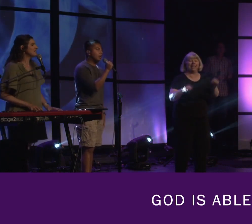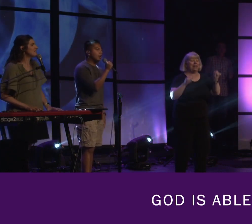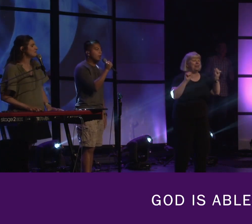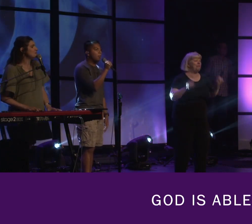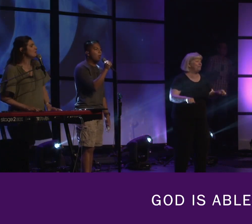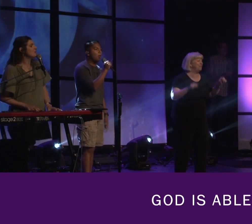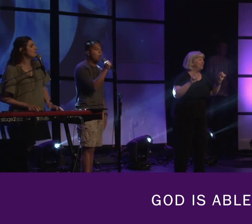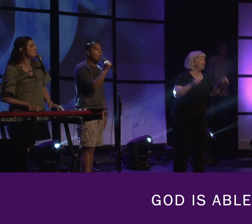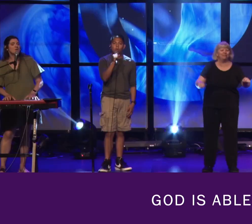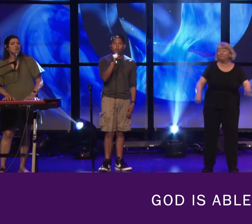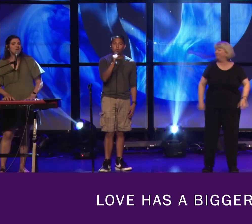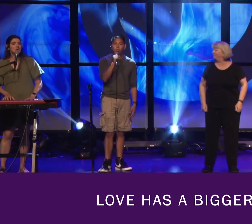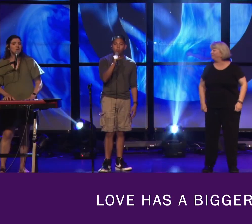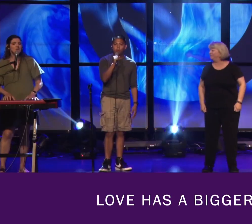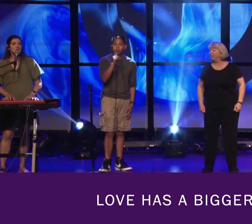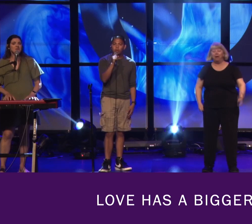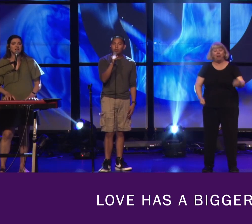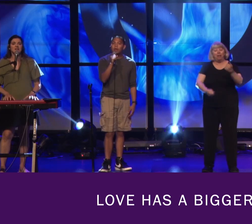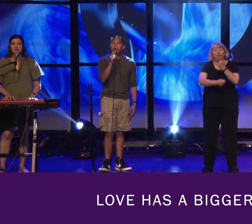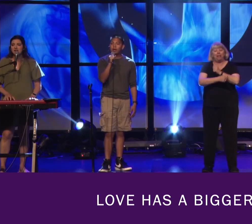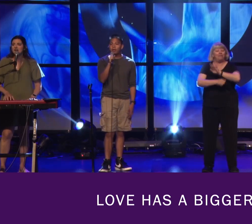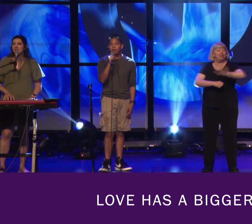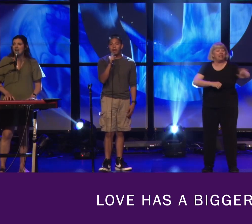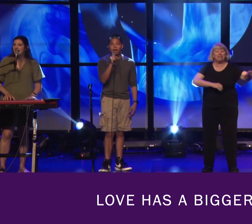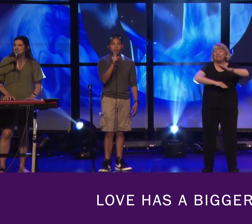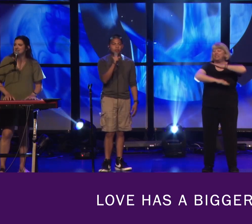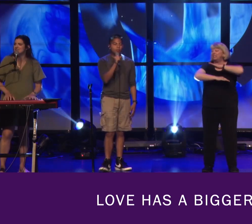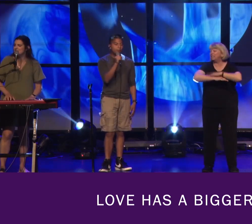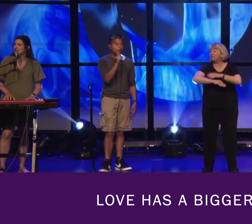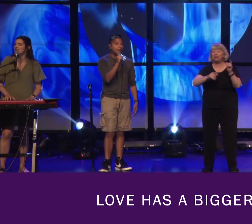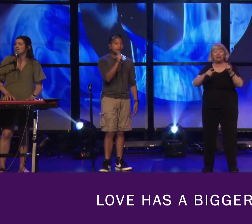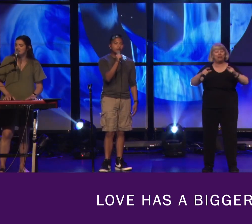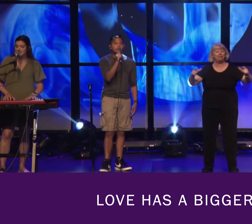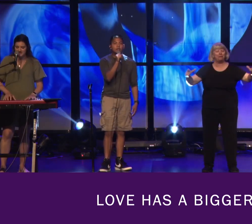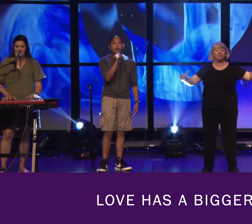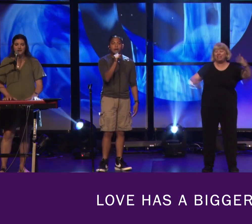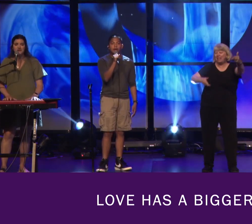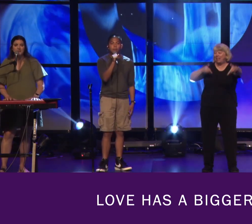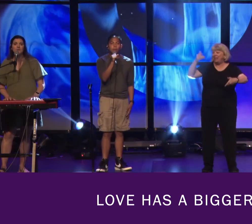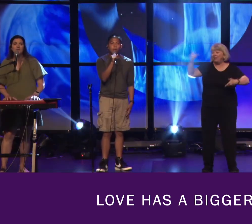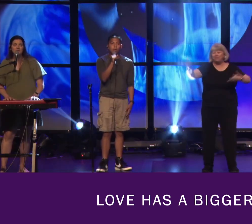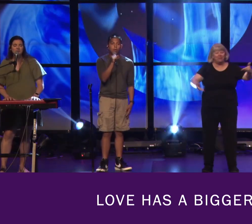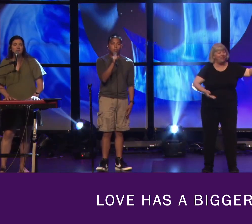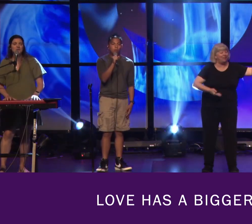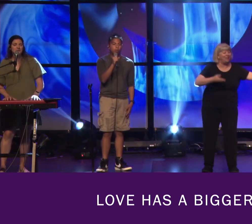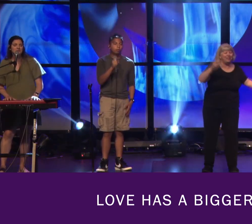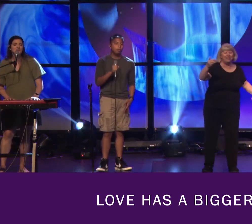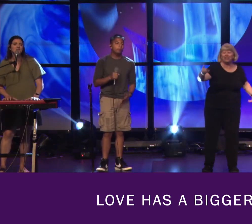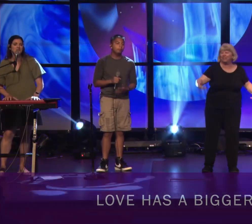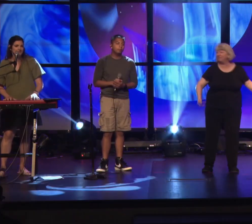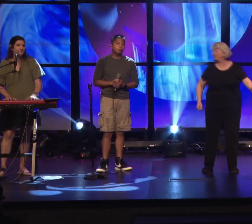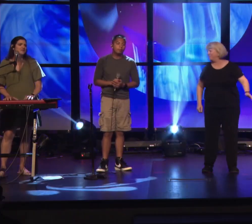is able. Love has a bigger table.